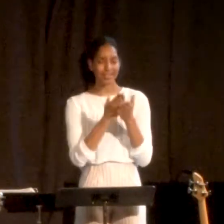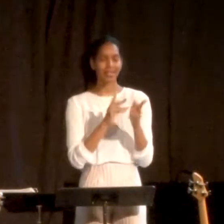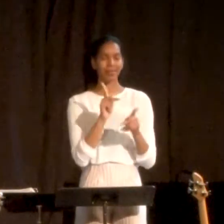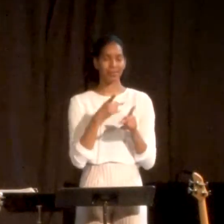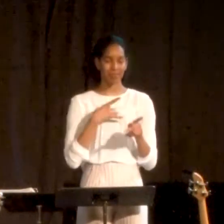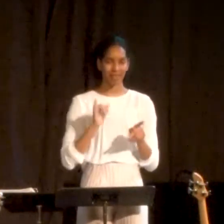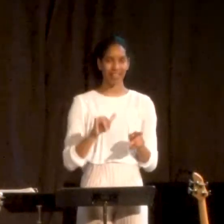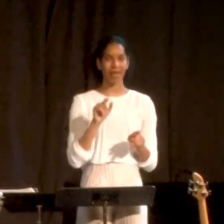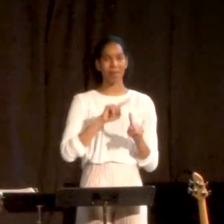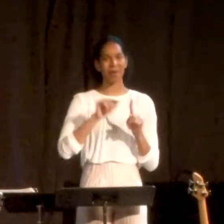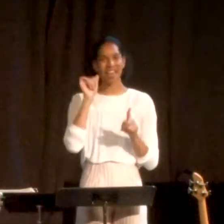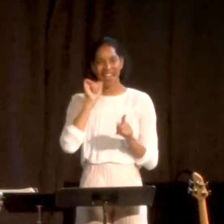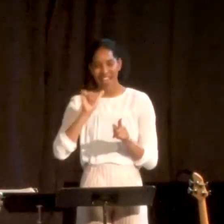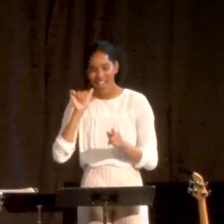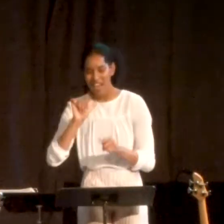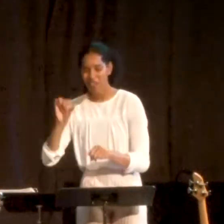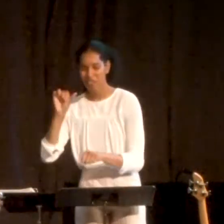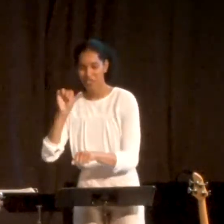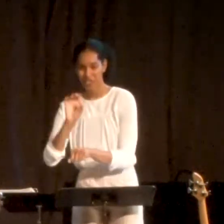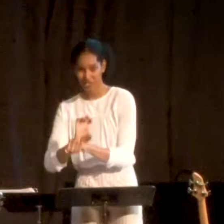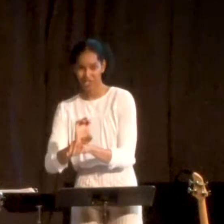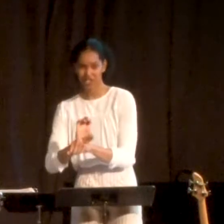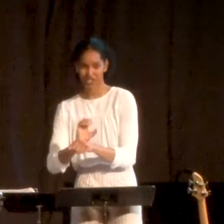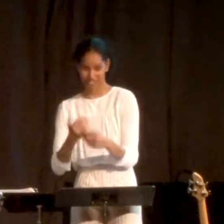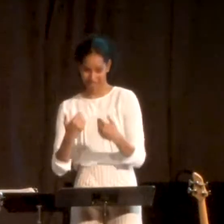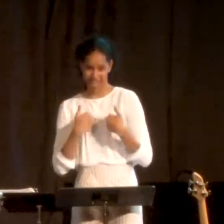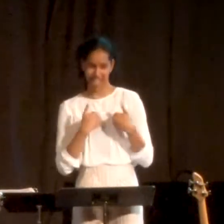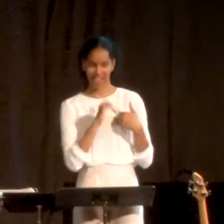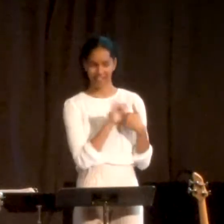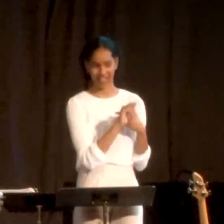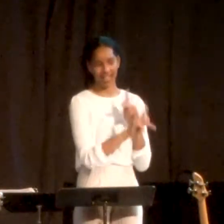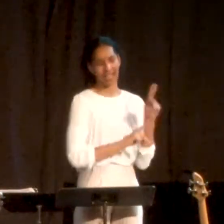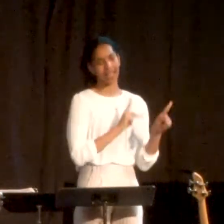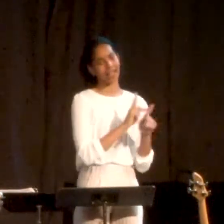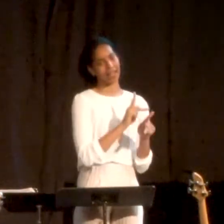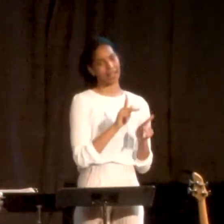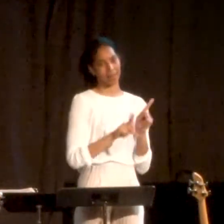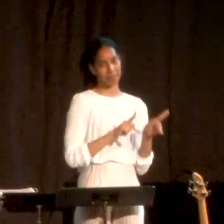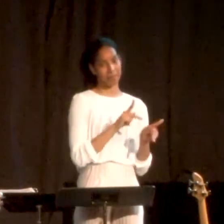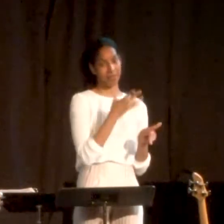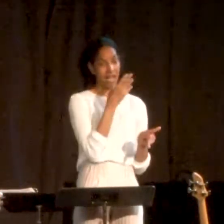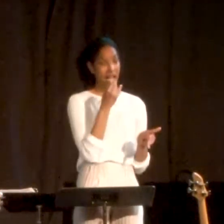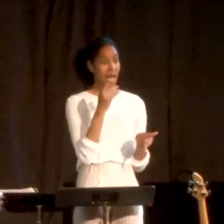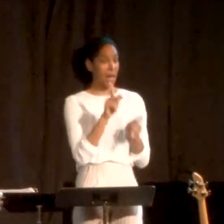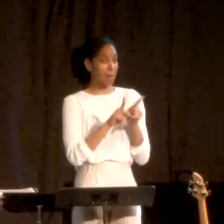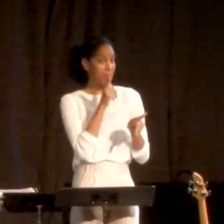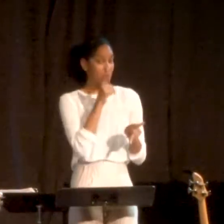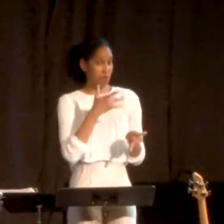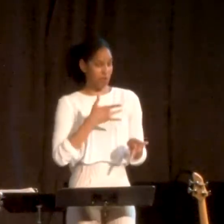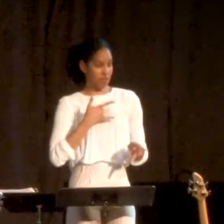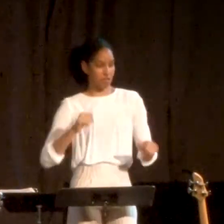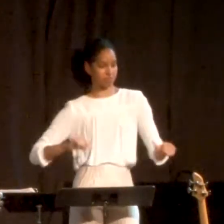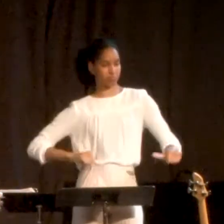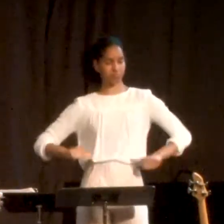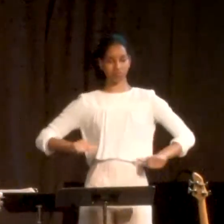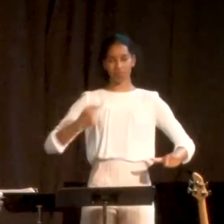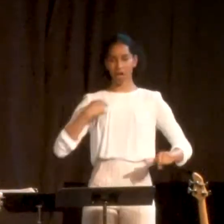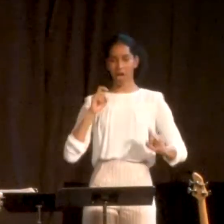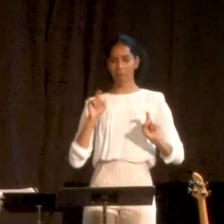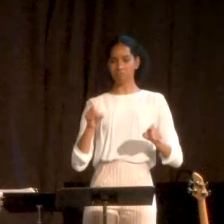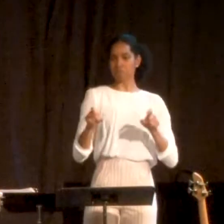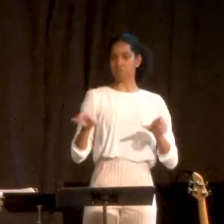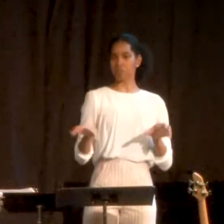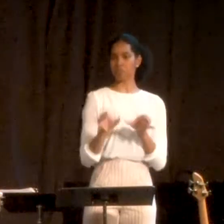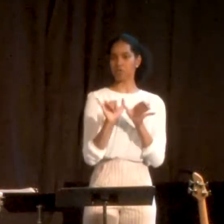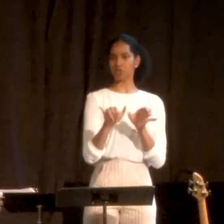But every church has them. And when you have people that feel entitled to be in control and entitled